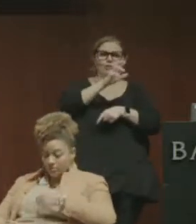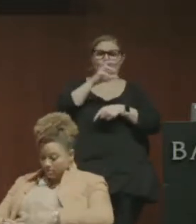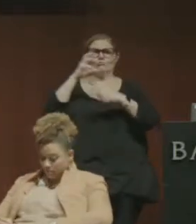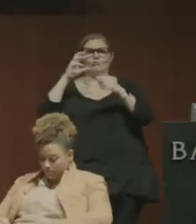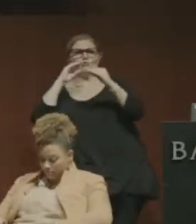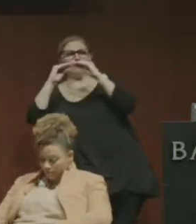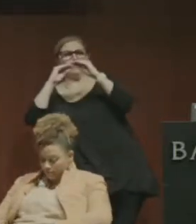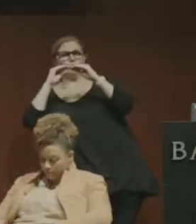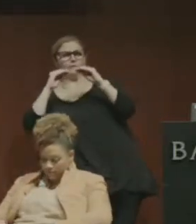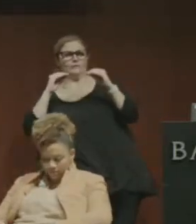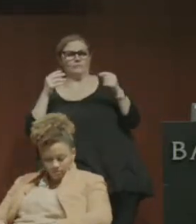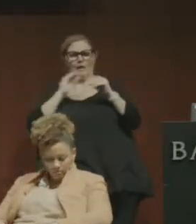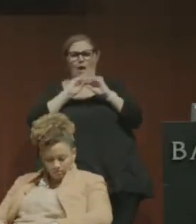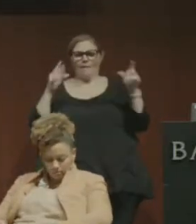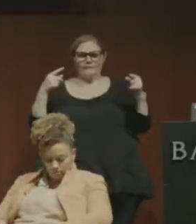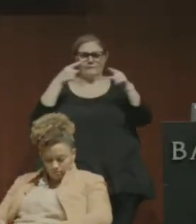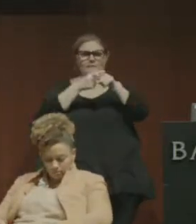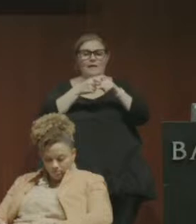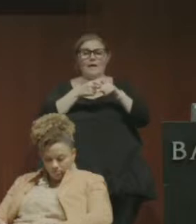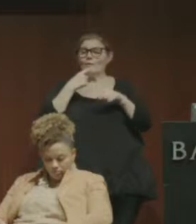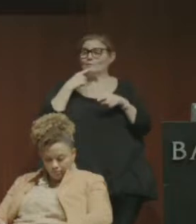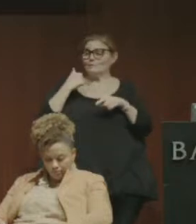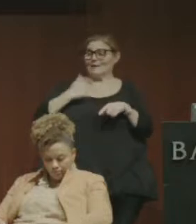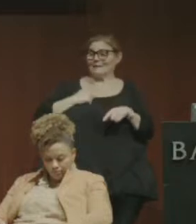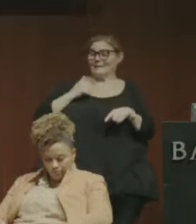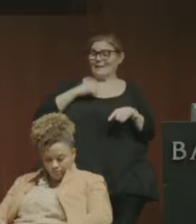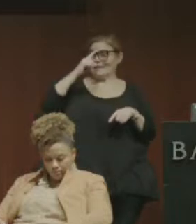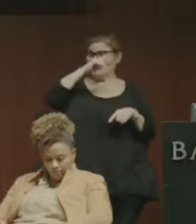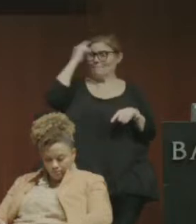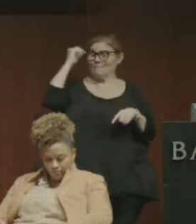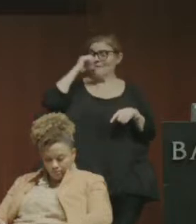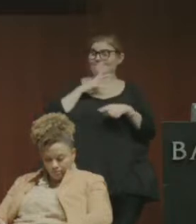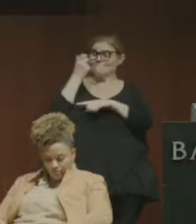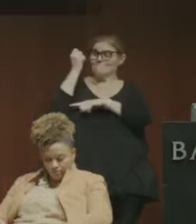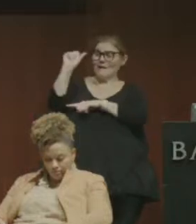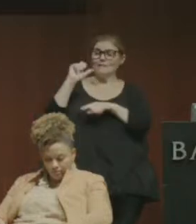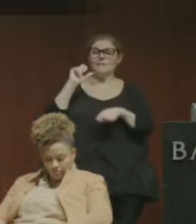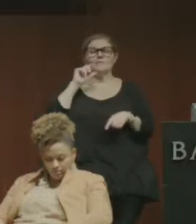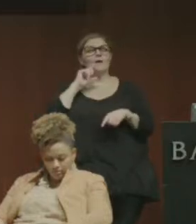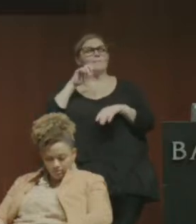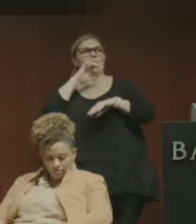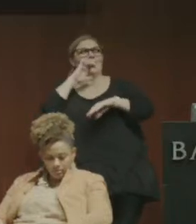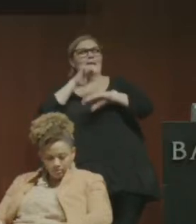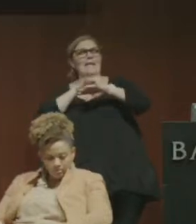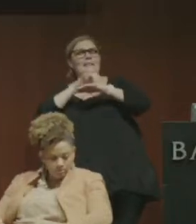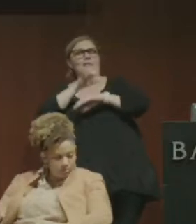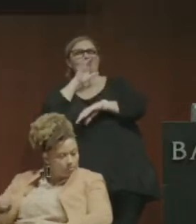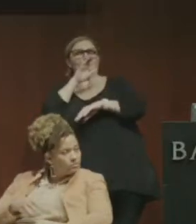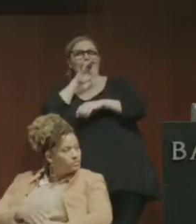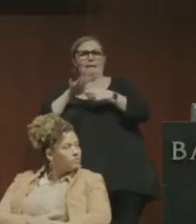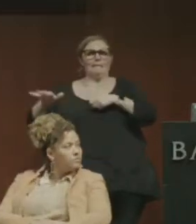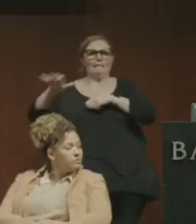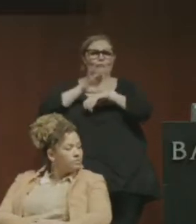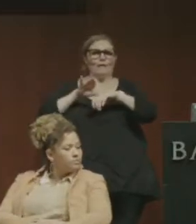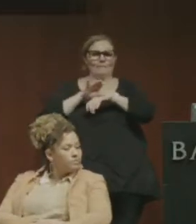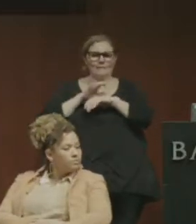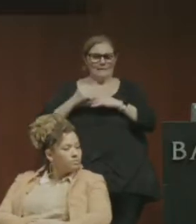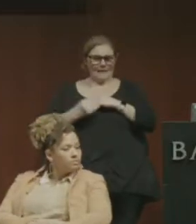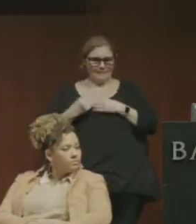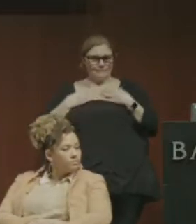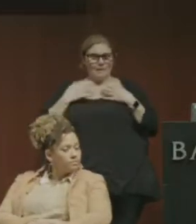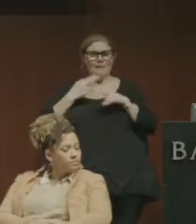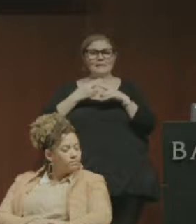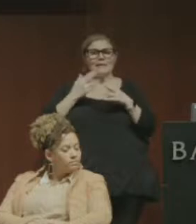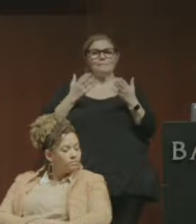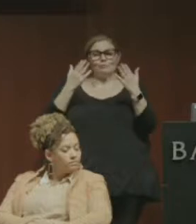reparations. It was said by Canadian Black feminist scholars of the Anglophone Caribbean, whose work inspires my own. Here I want to raise the